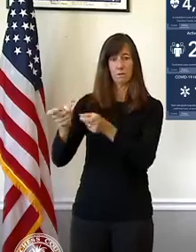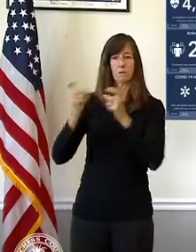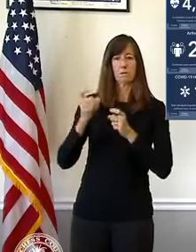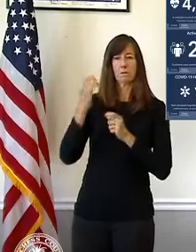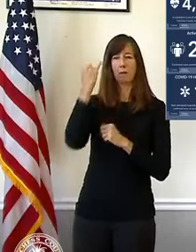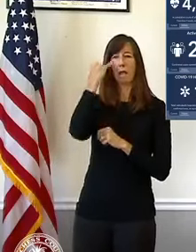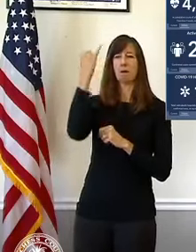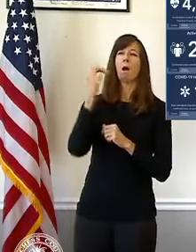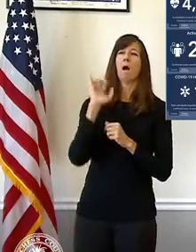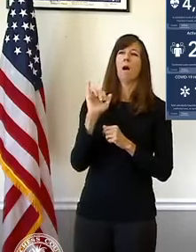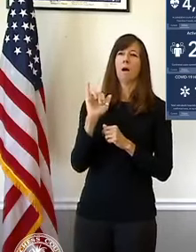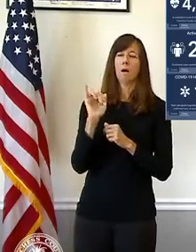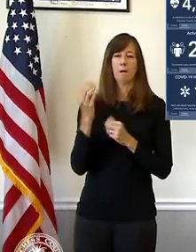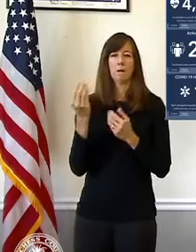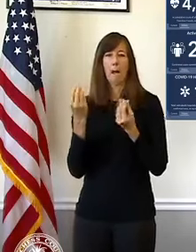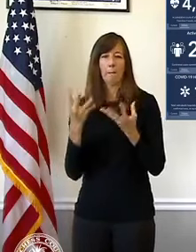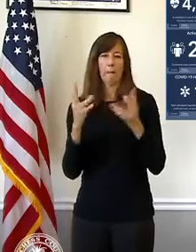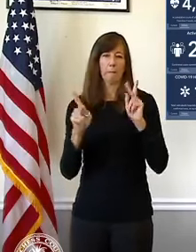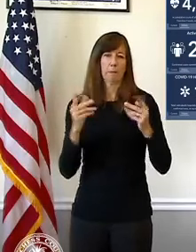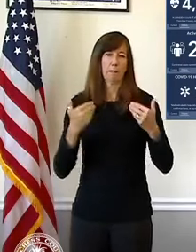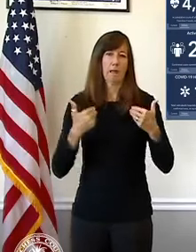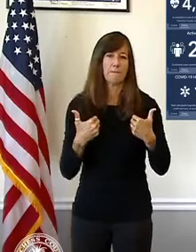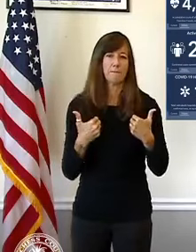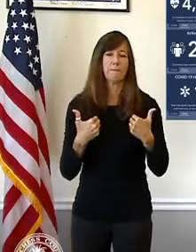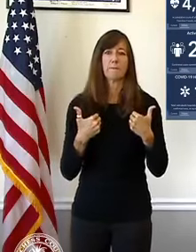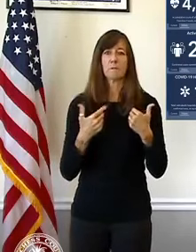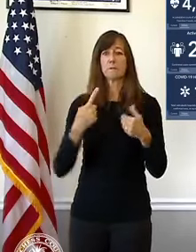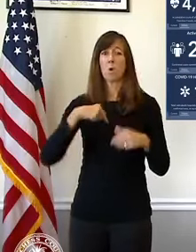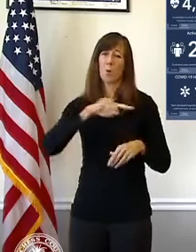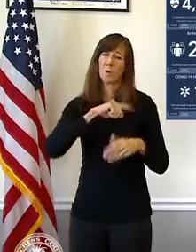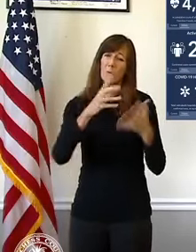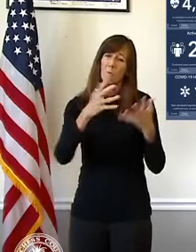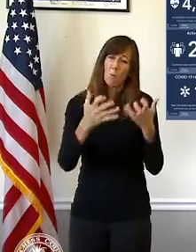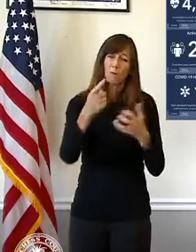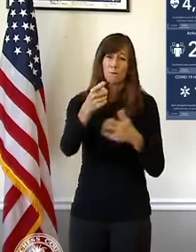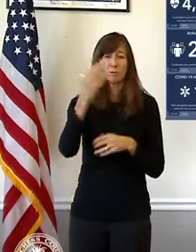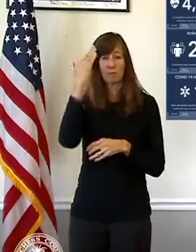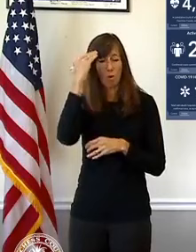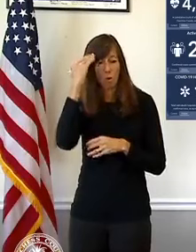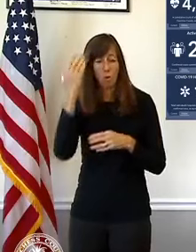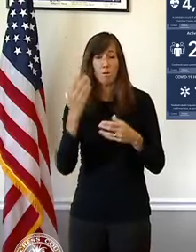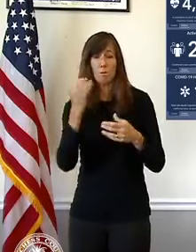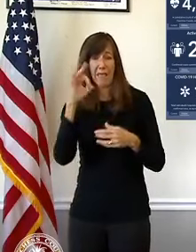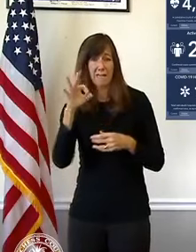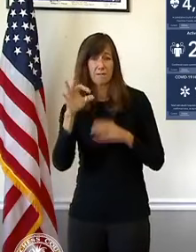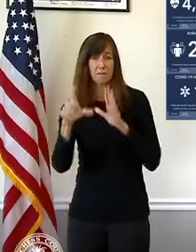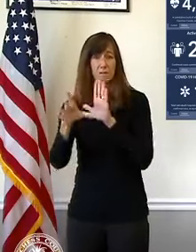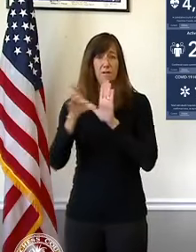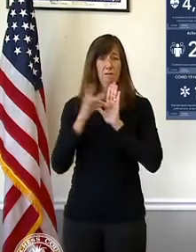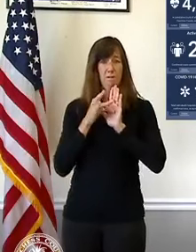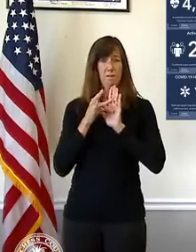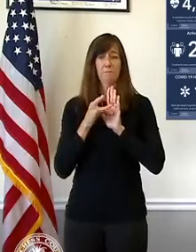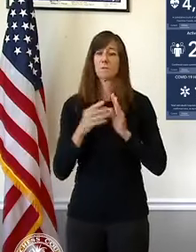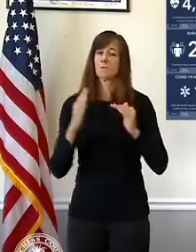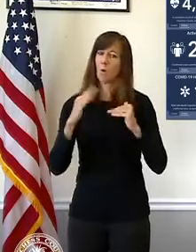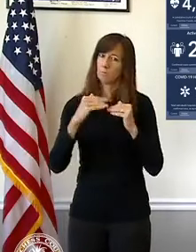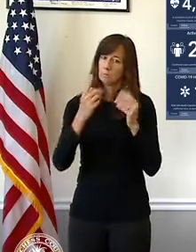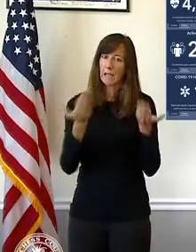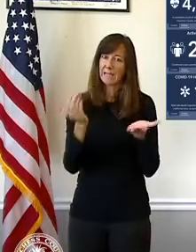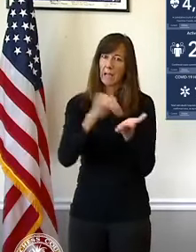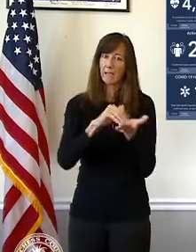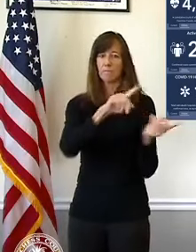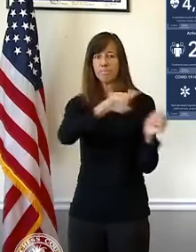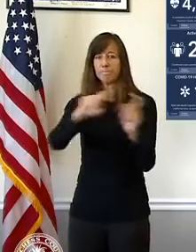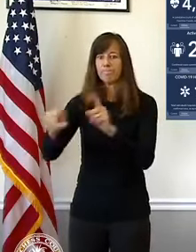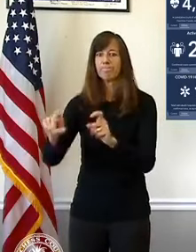you to be tested if you feel like you've contracted the disease or come into contact with somebody who has. 123,000 tests conducted these last several months.